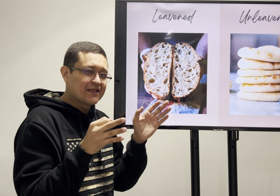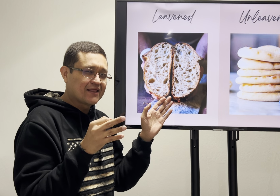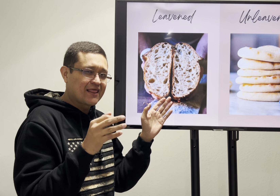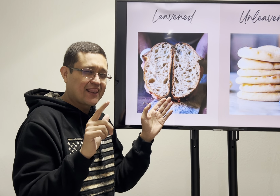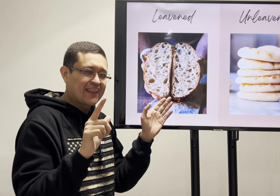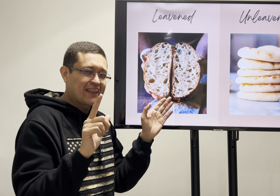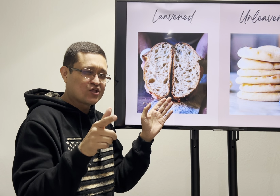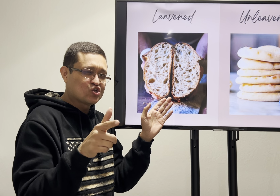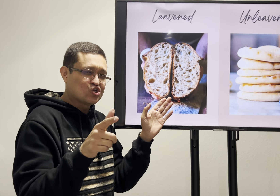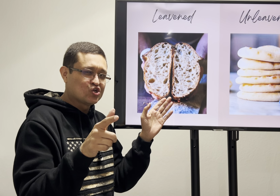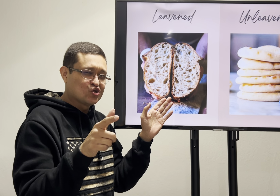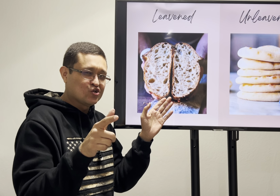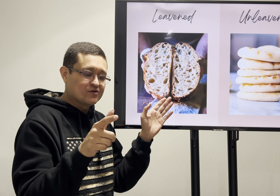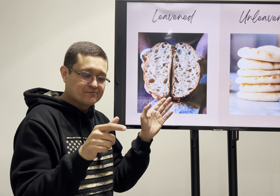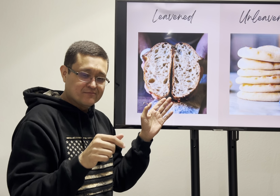Okay, so I'll explain this a little bit later.